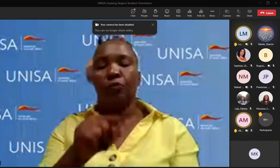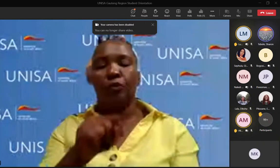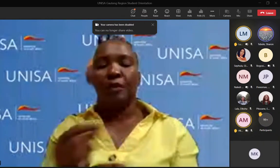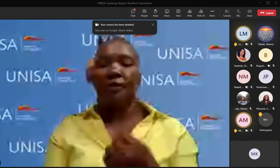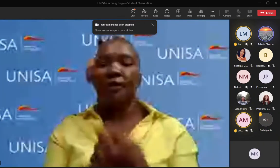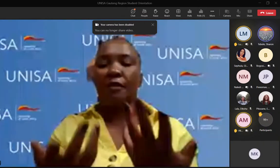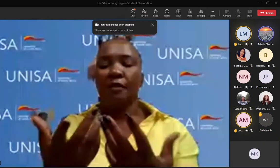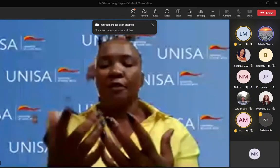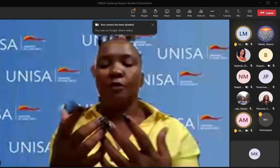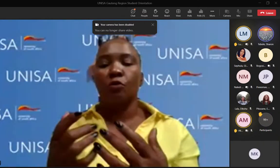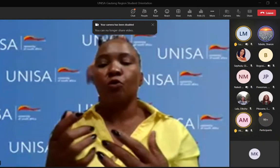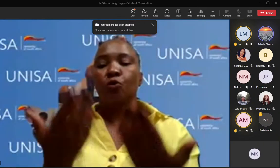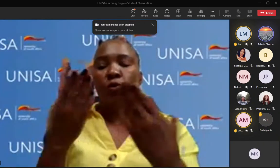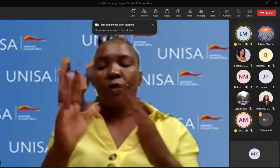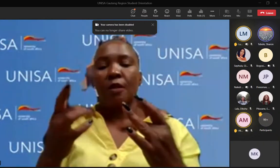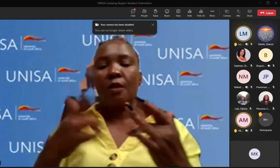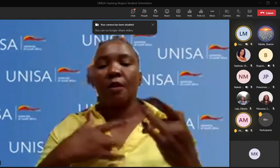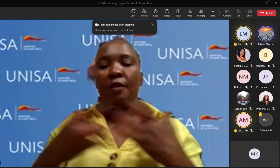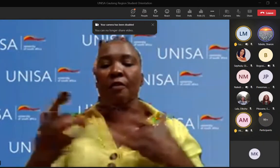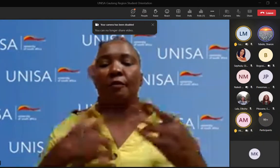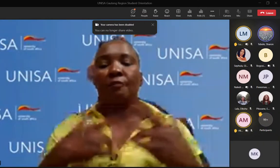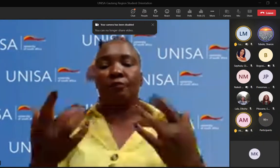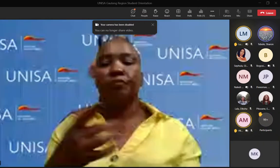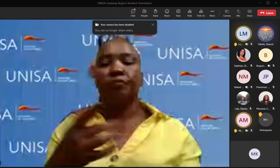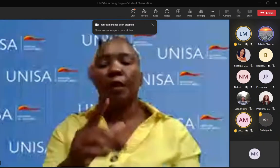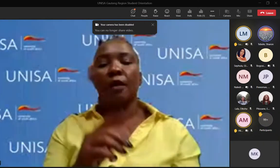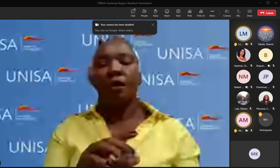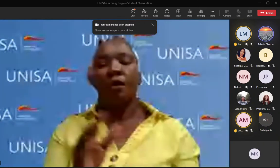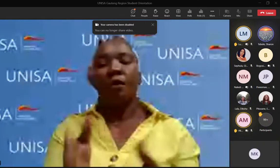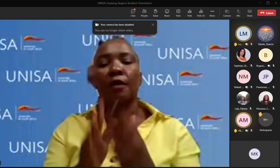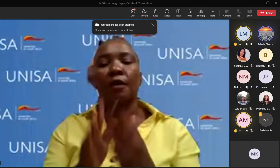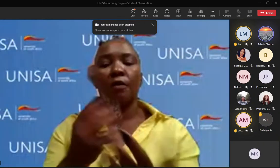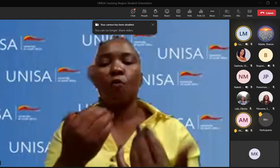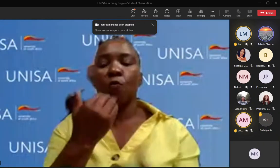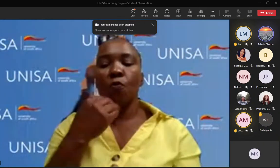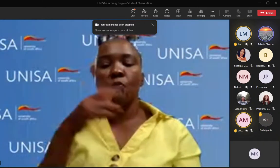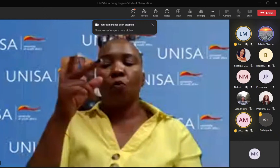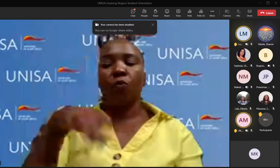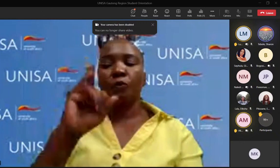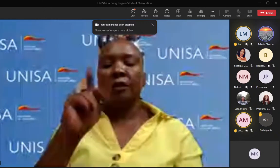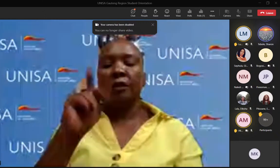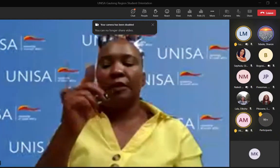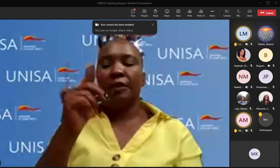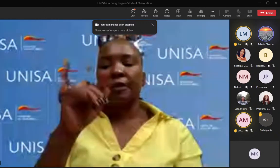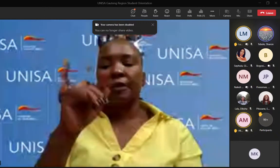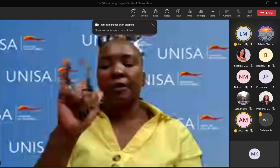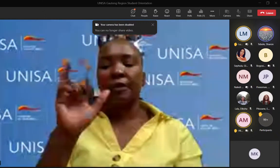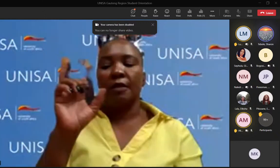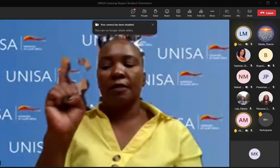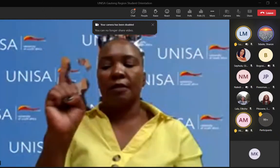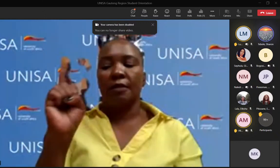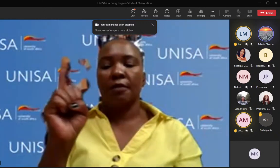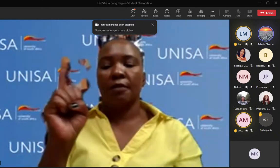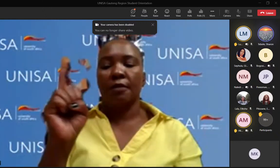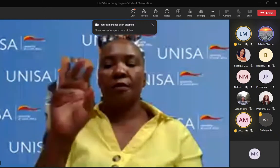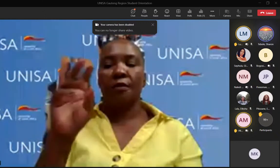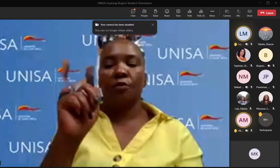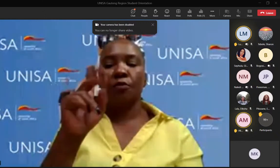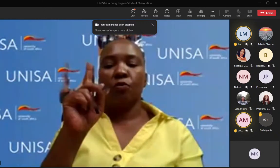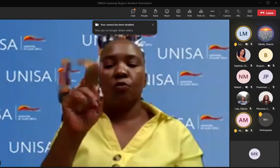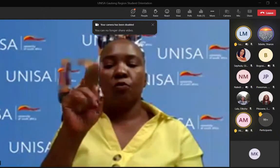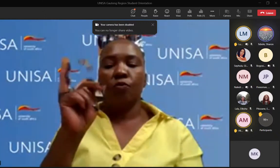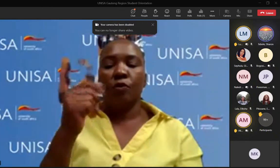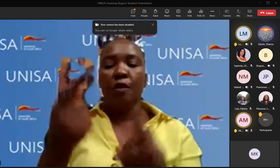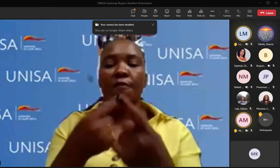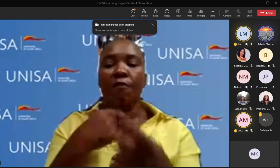student concern um we're gonna ask Mr Pinterest from upswitch um if you